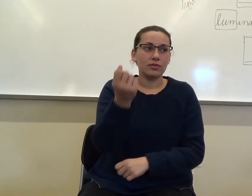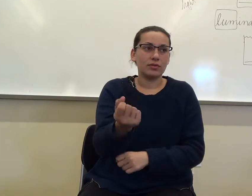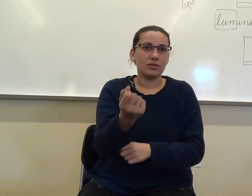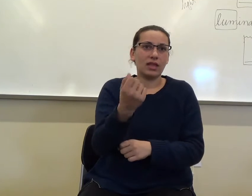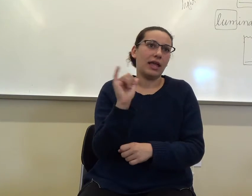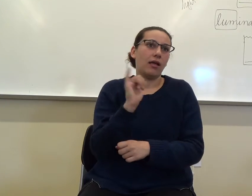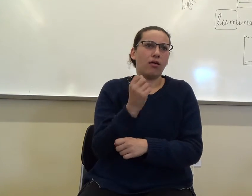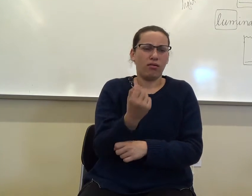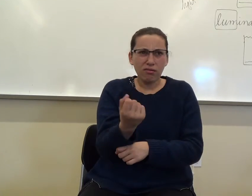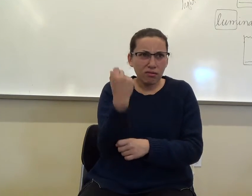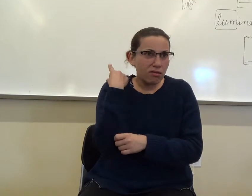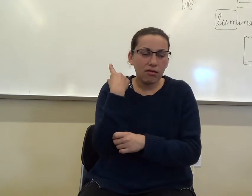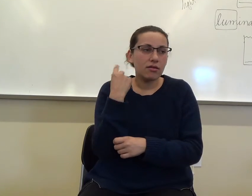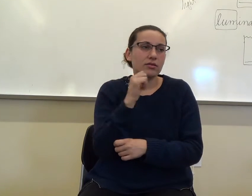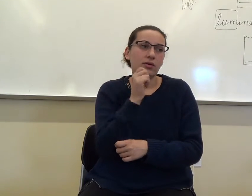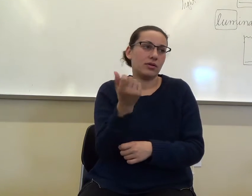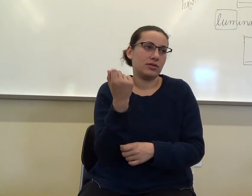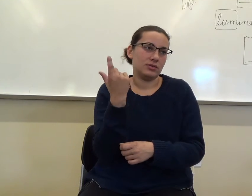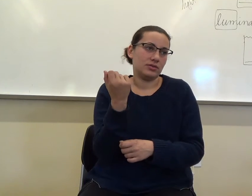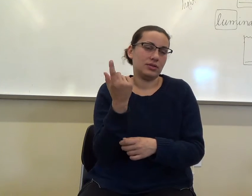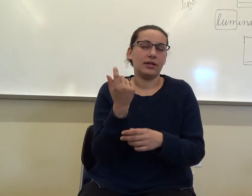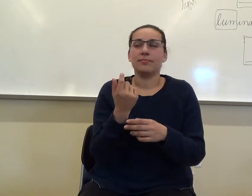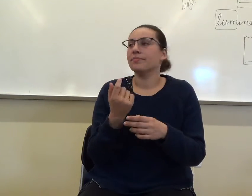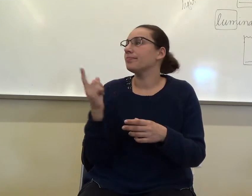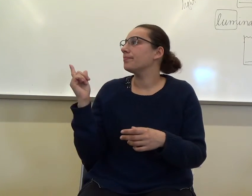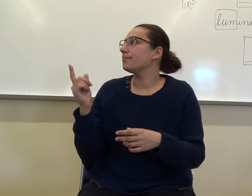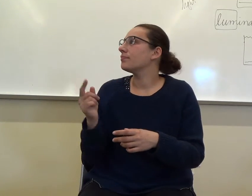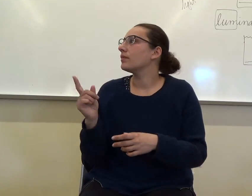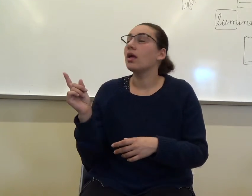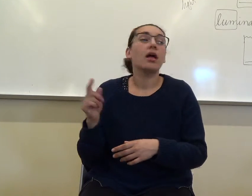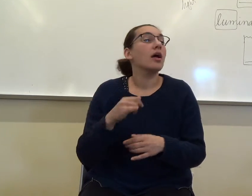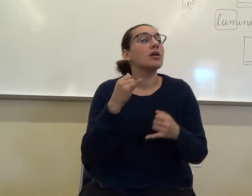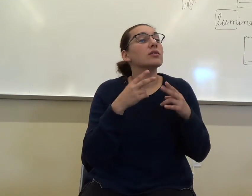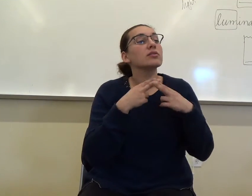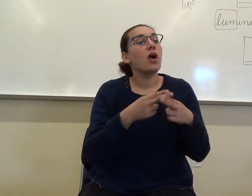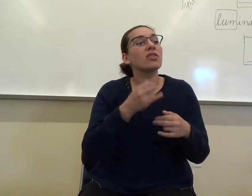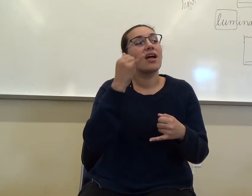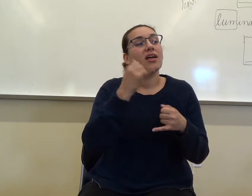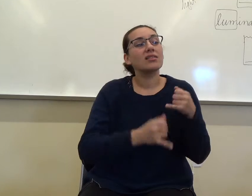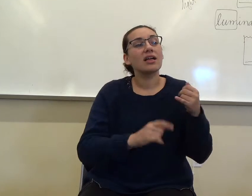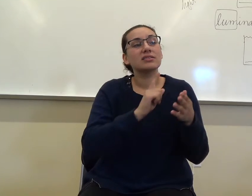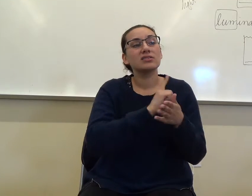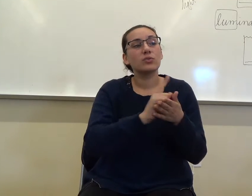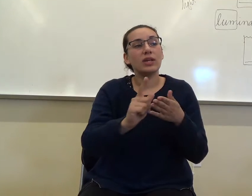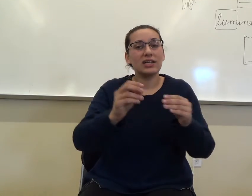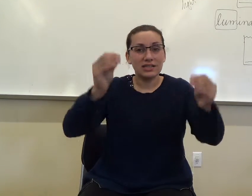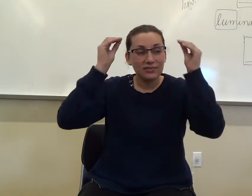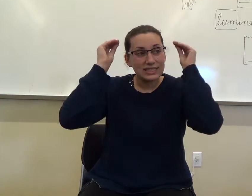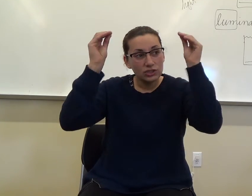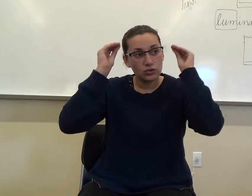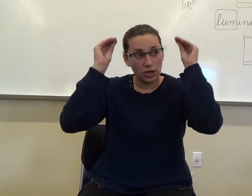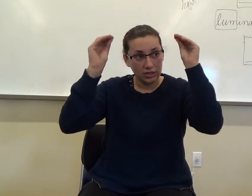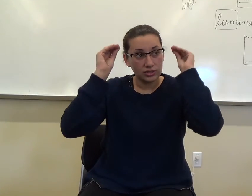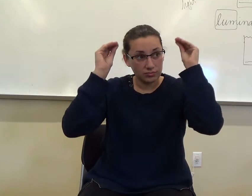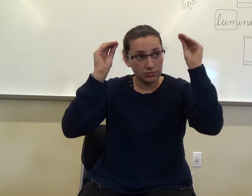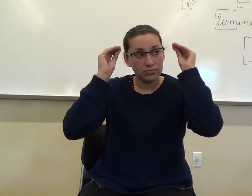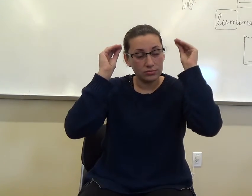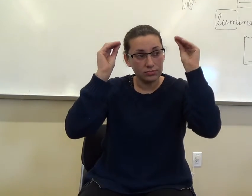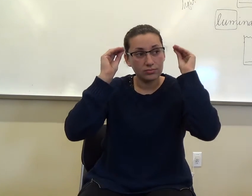skill. This is what's called the last week of instruction. And this is true of any college,